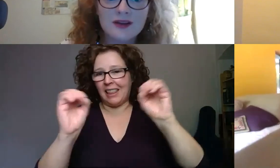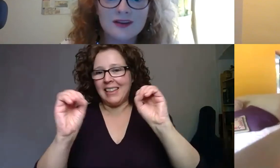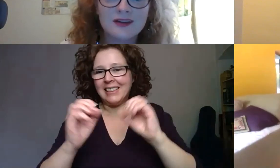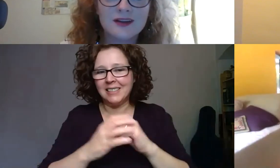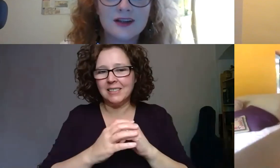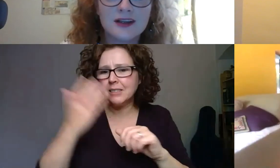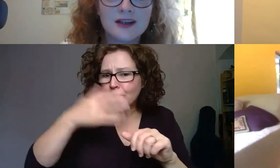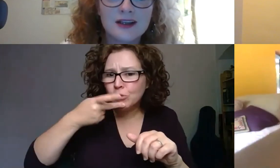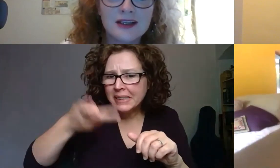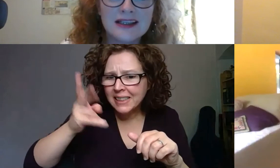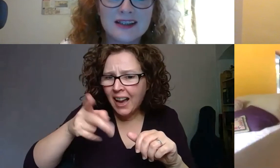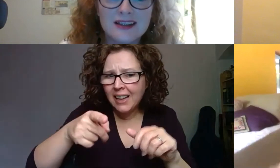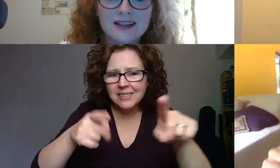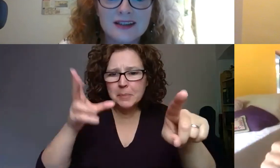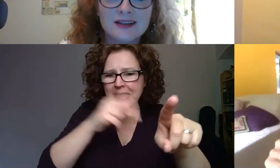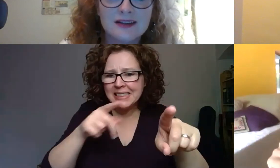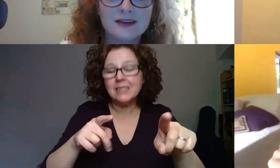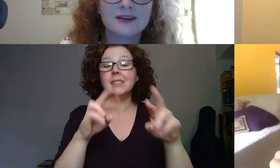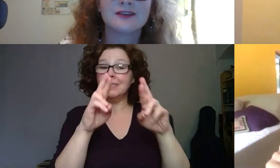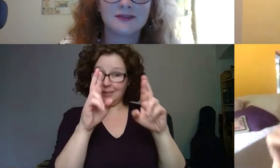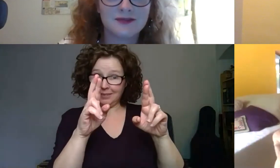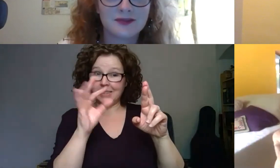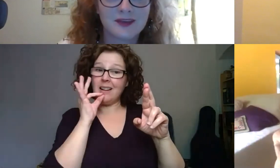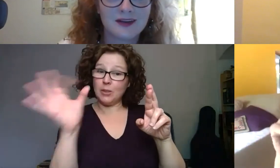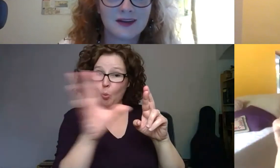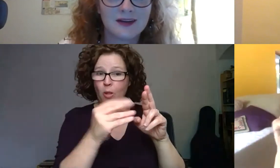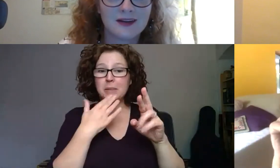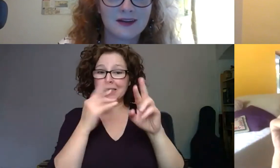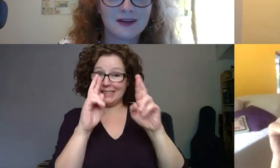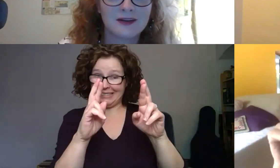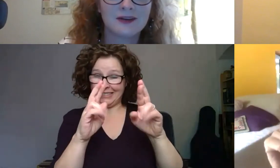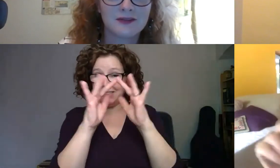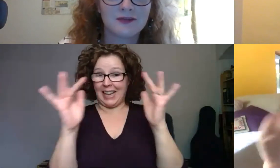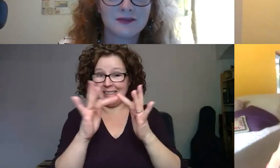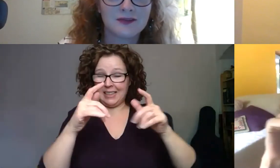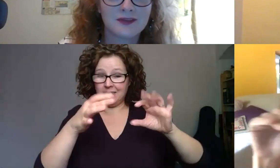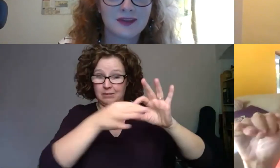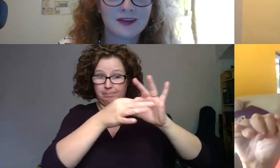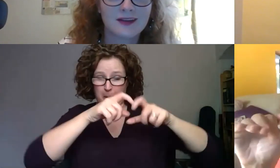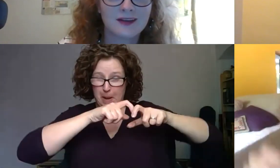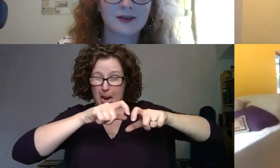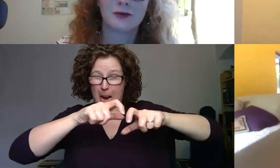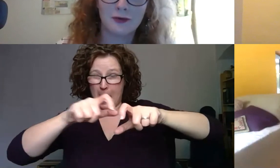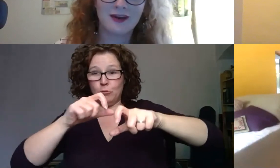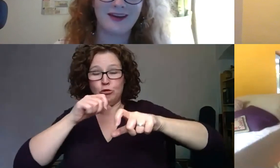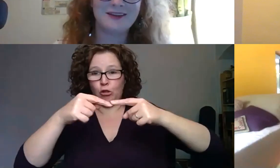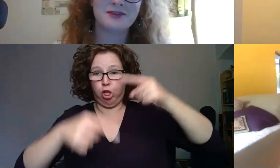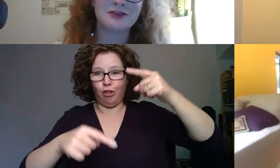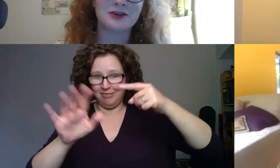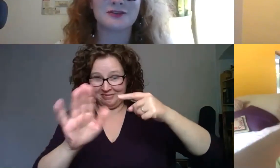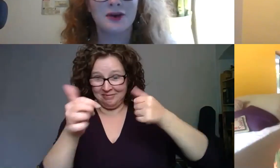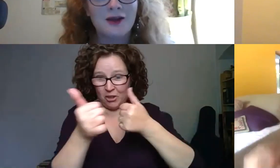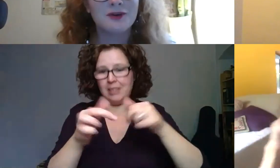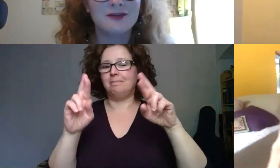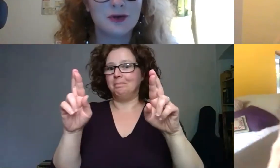Sorry, Paula? Cross your fingers so the internet connection will last. Okay,